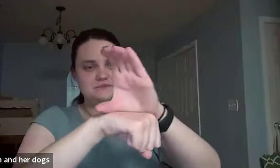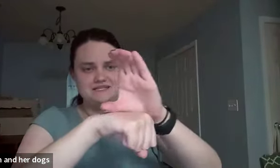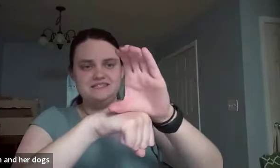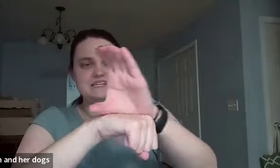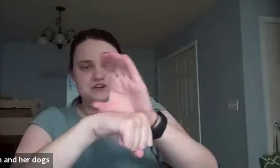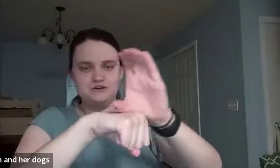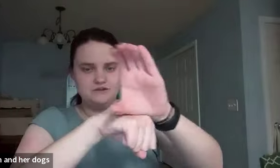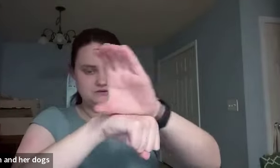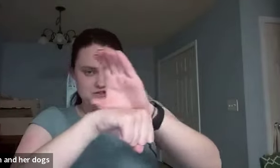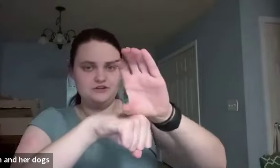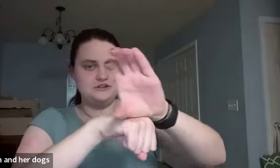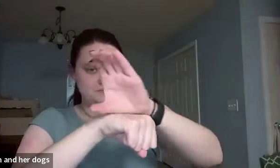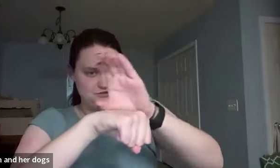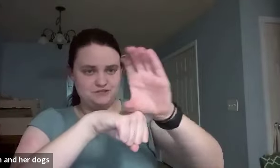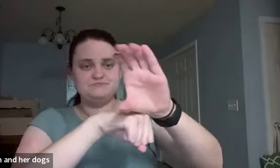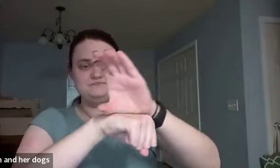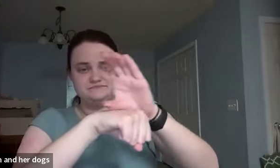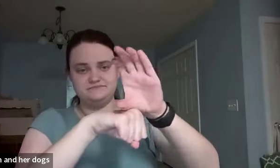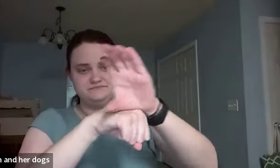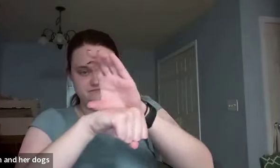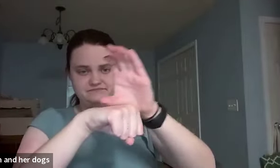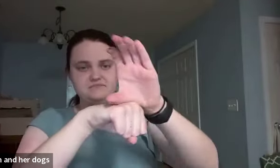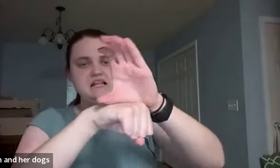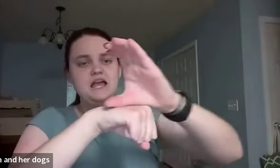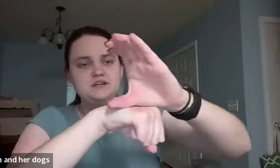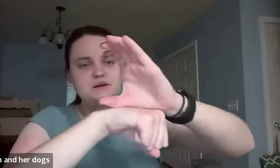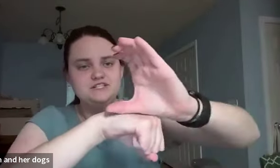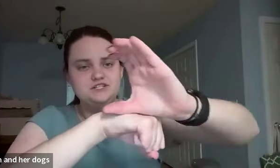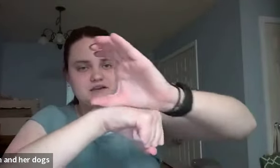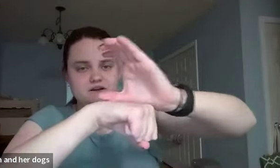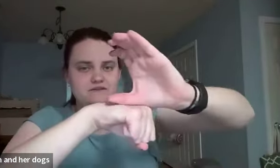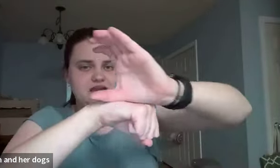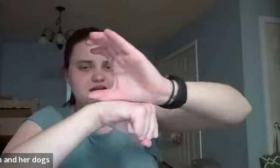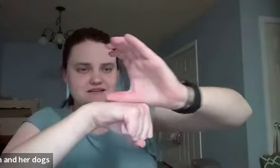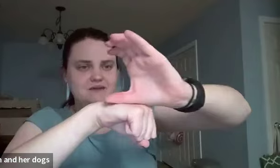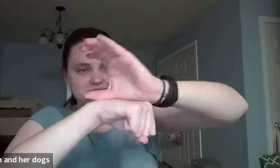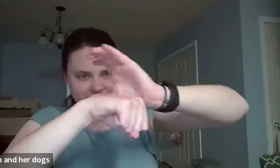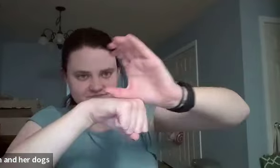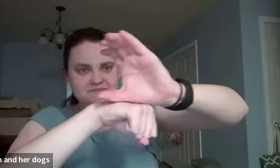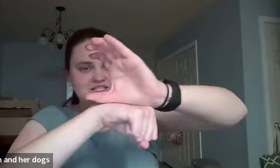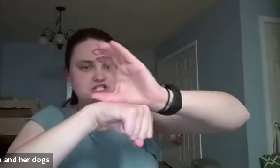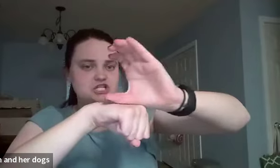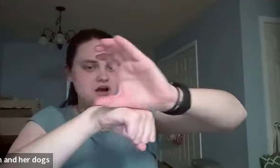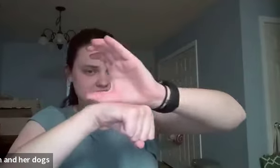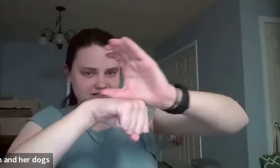to be a C, and you're going to go in a circular motion. And you want to make sure you have it on top.